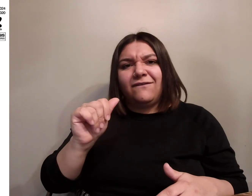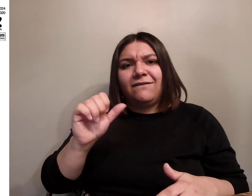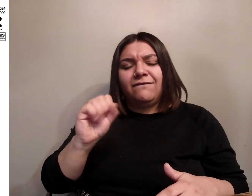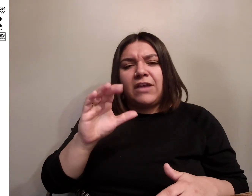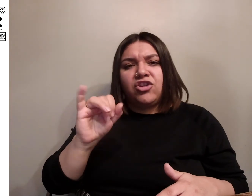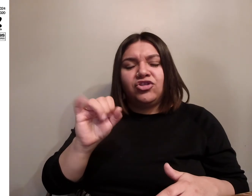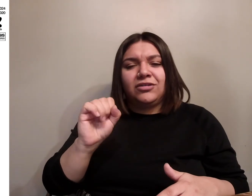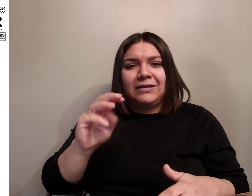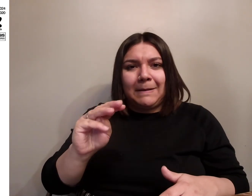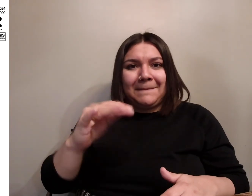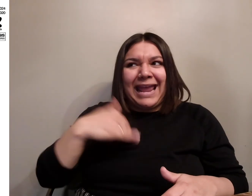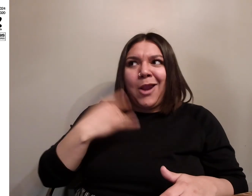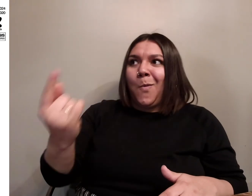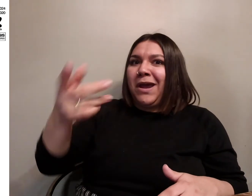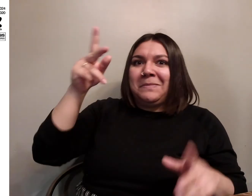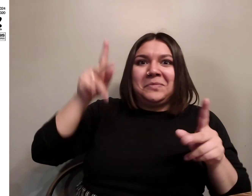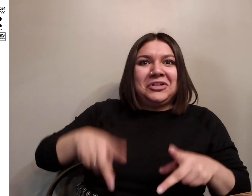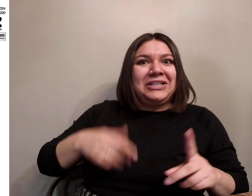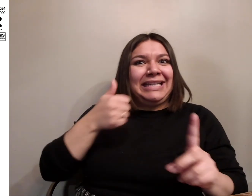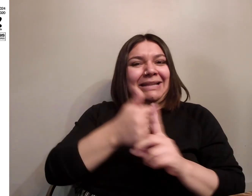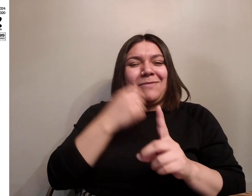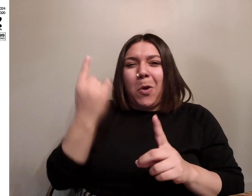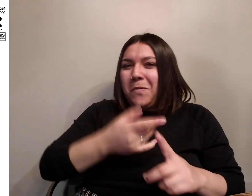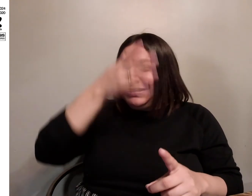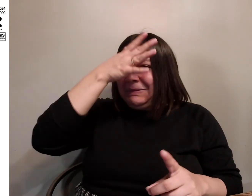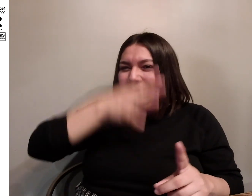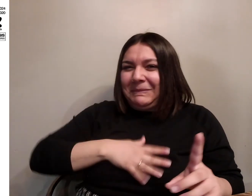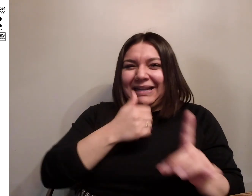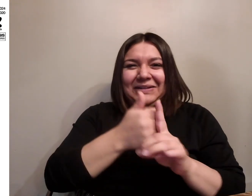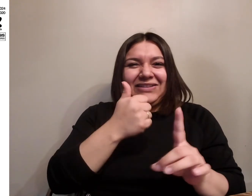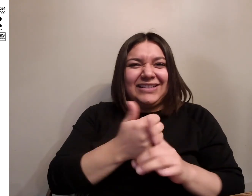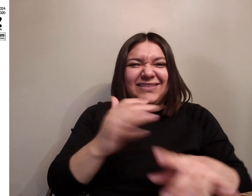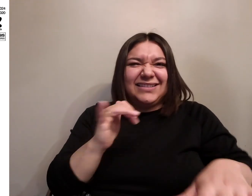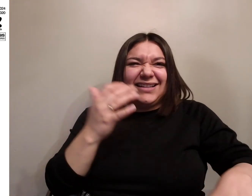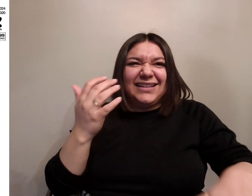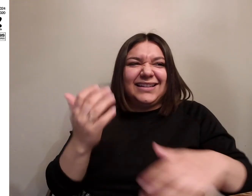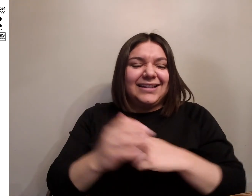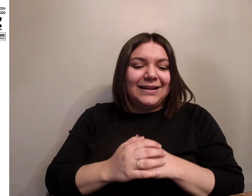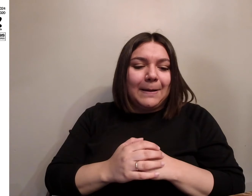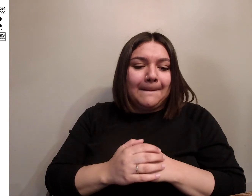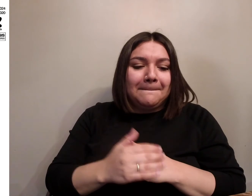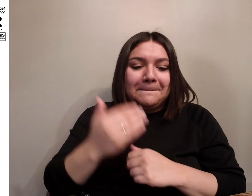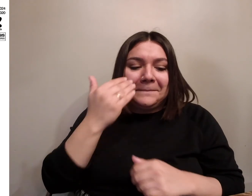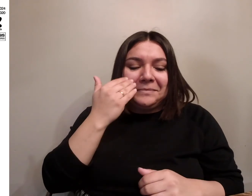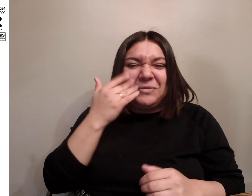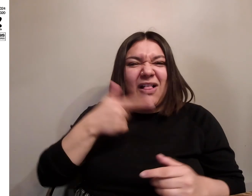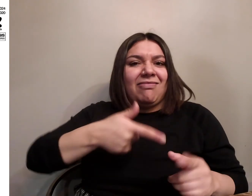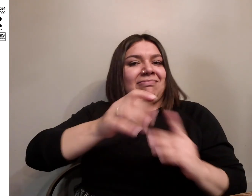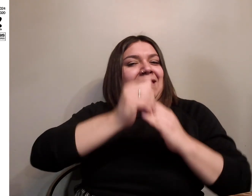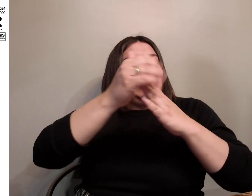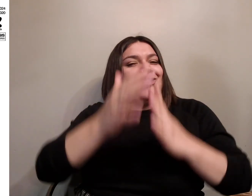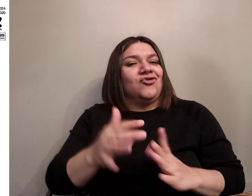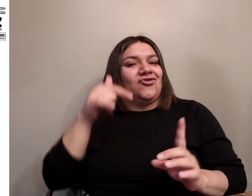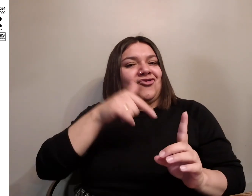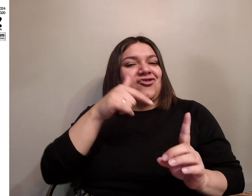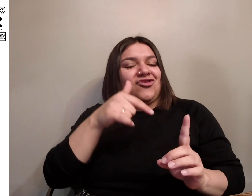pong of fascism. There would be like one guy, and it was always a guy who was